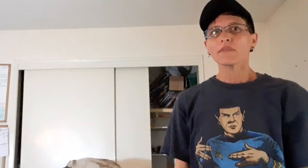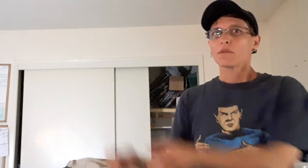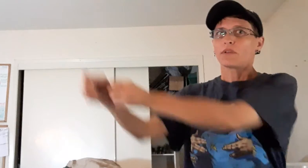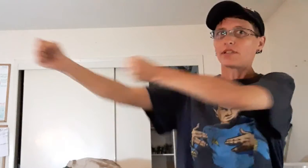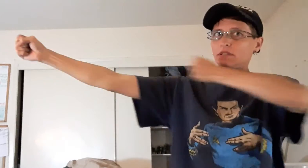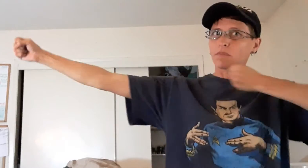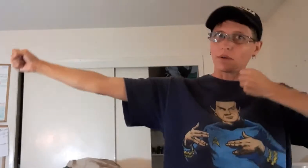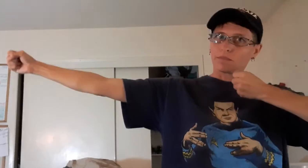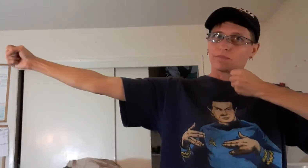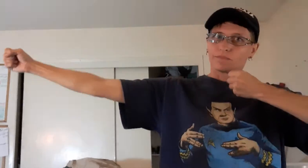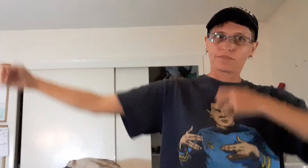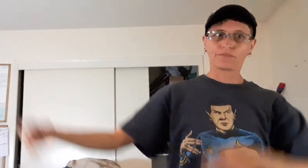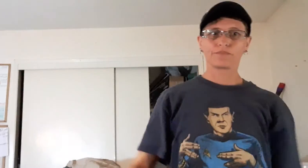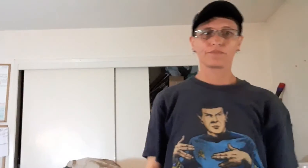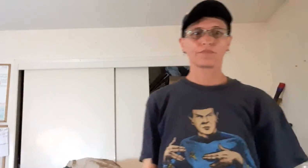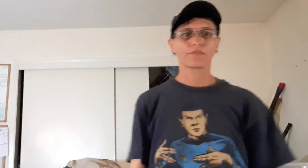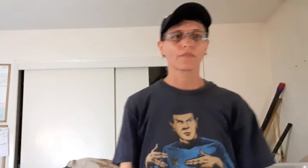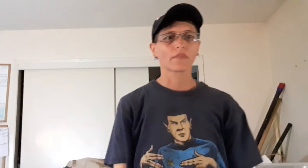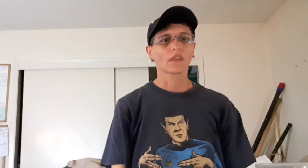But this is bow.